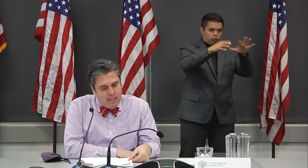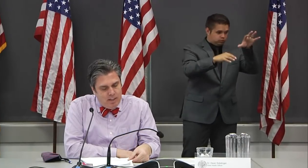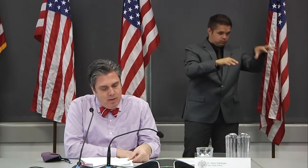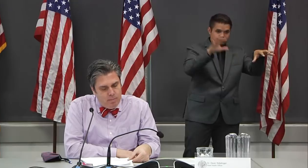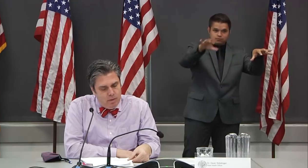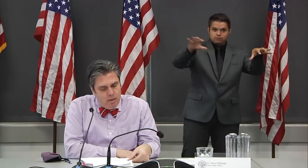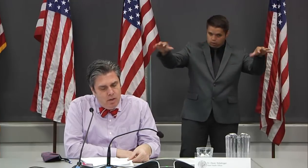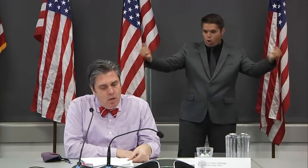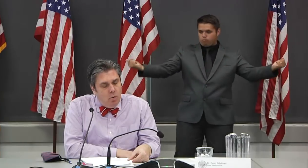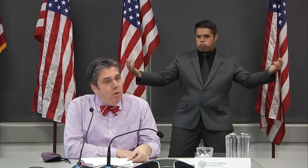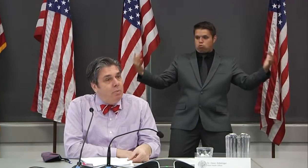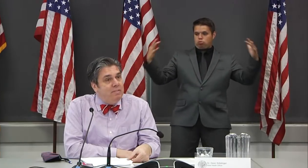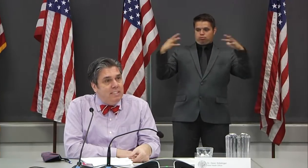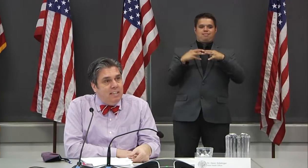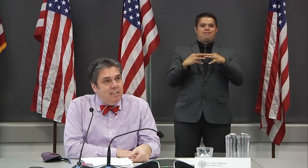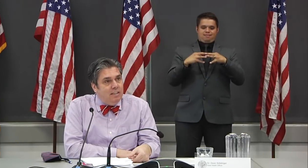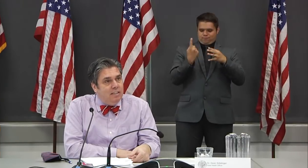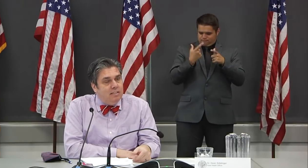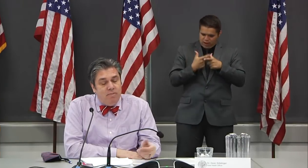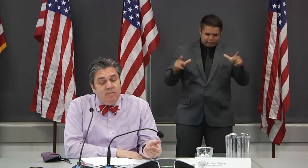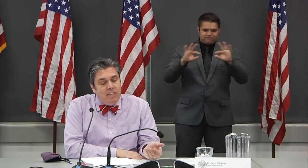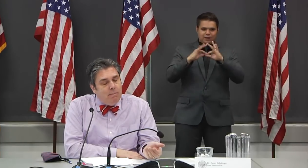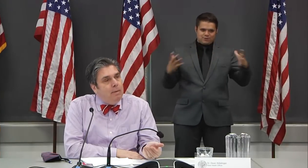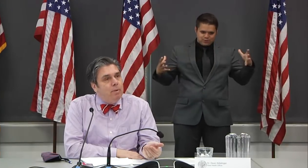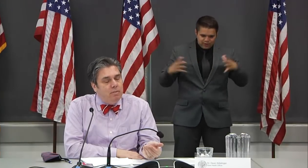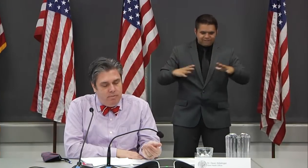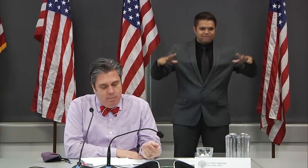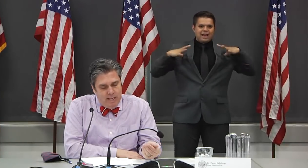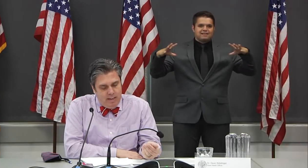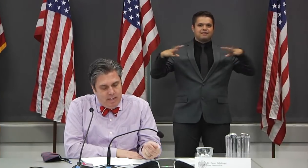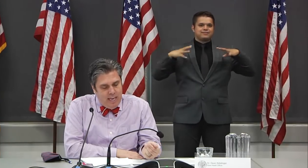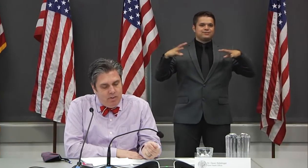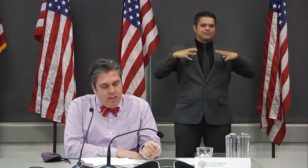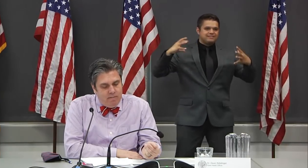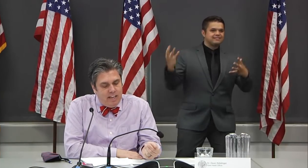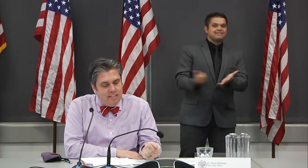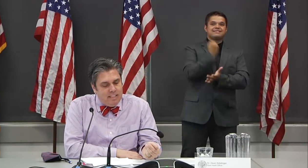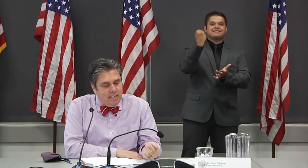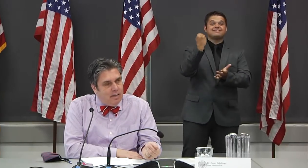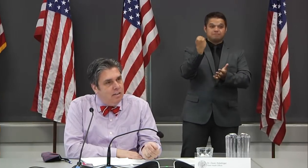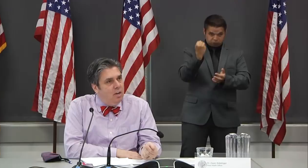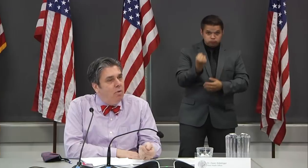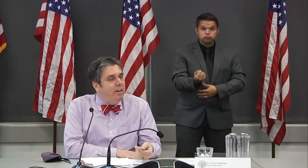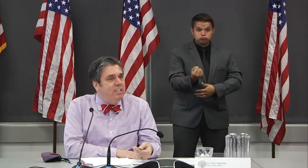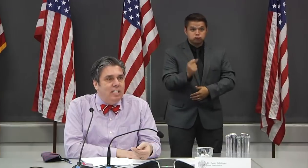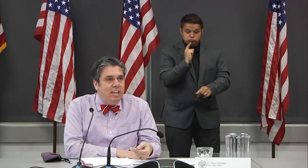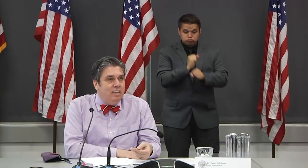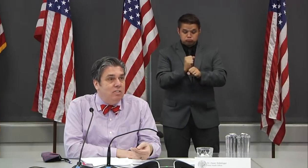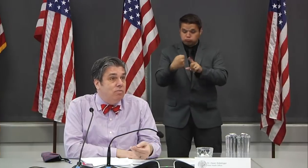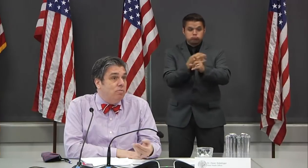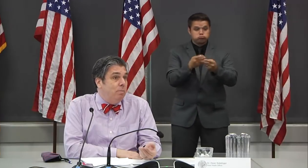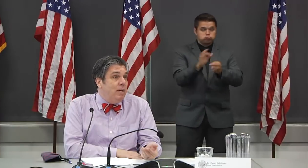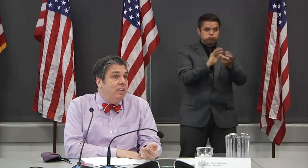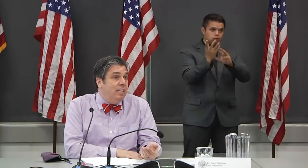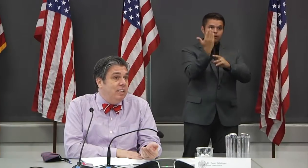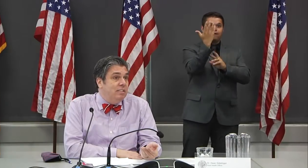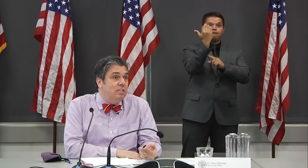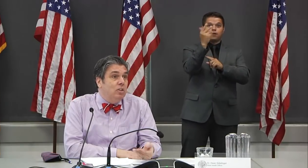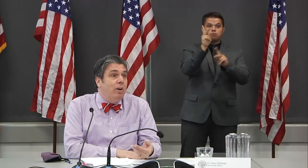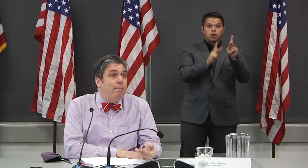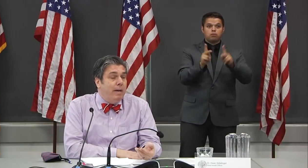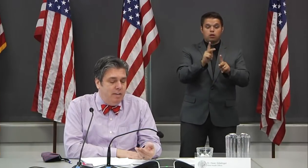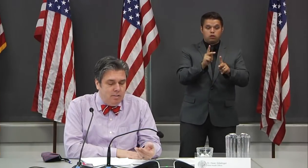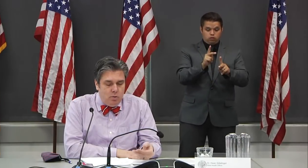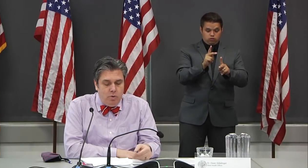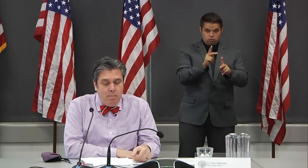some time together. What we've seen is 15 people from that gathering have gotten sick, ranging in age from young kids